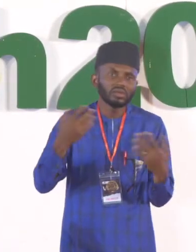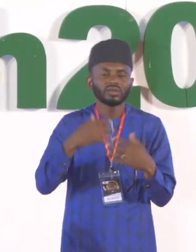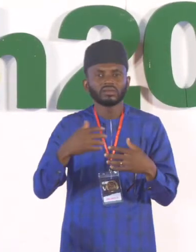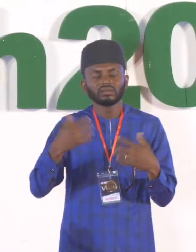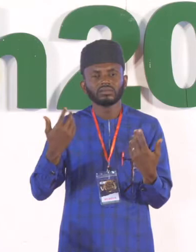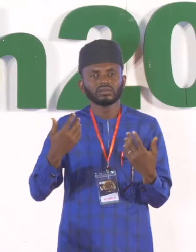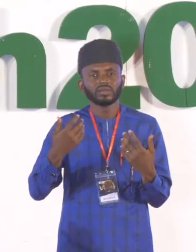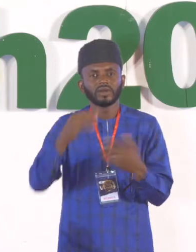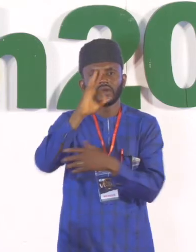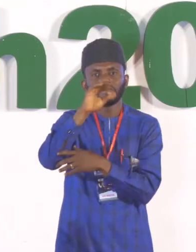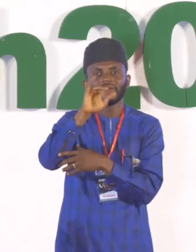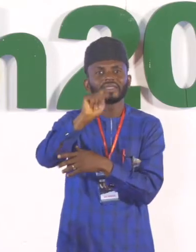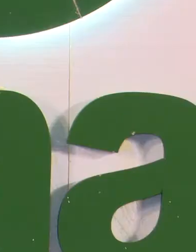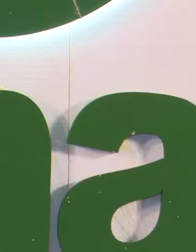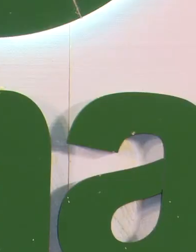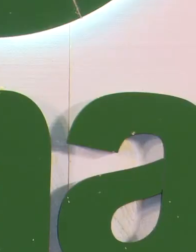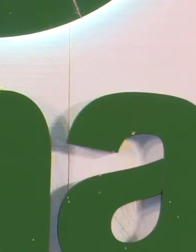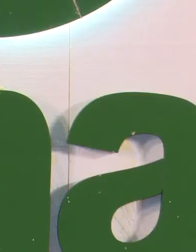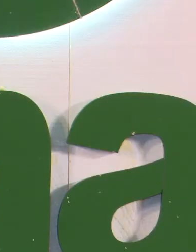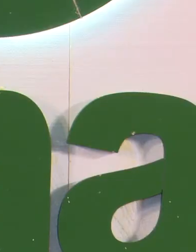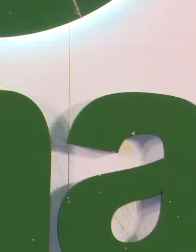is another form of azab.